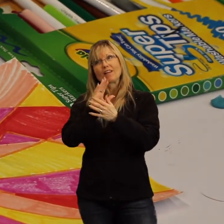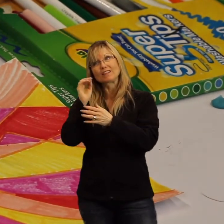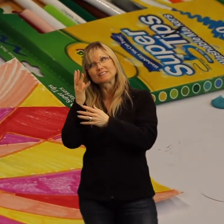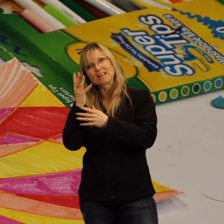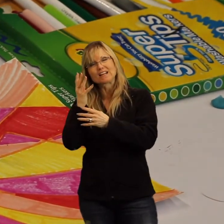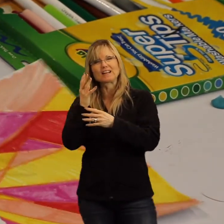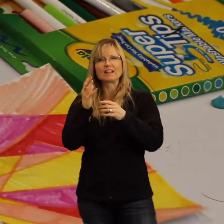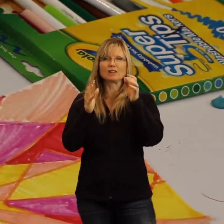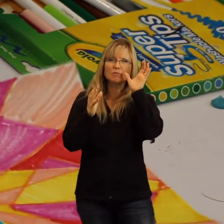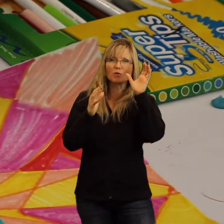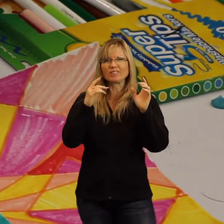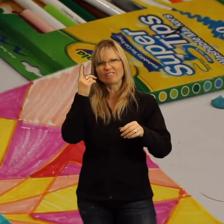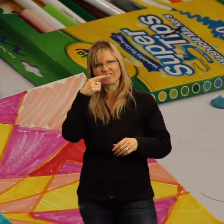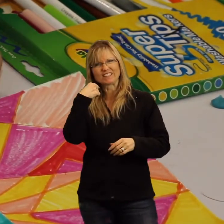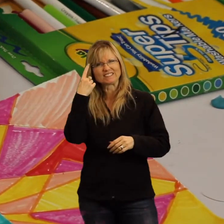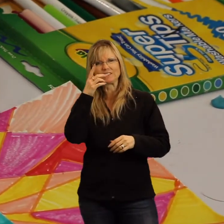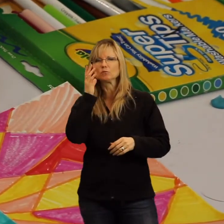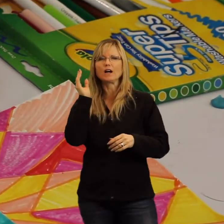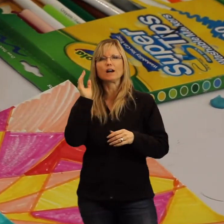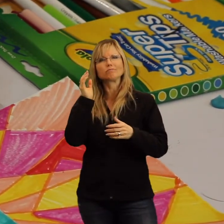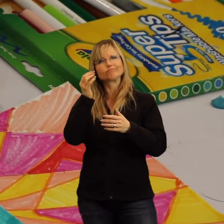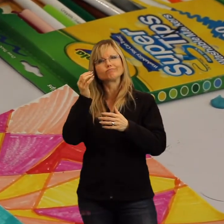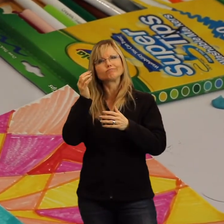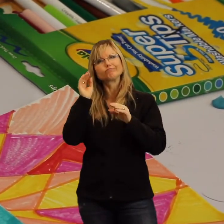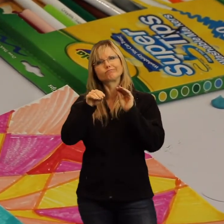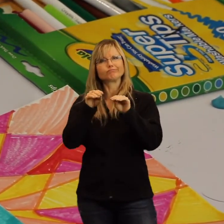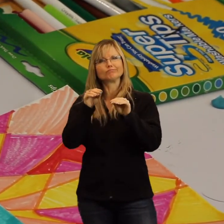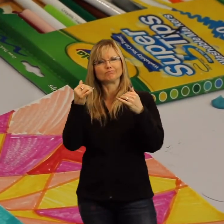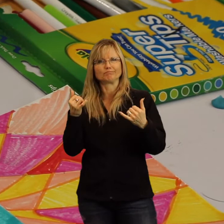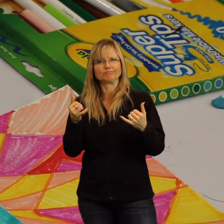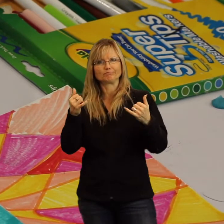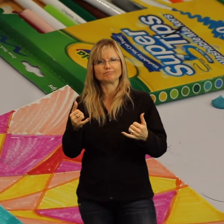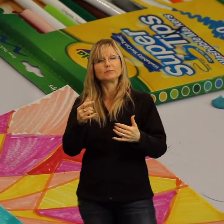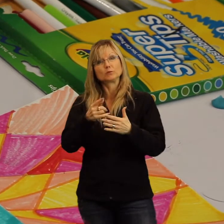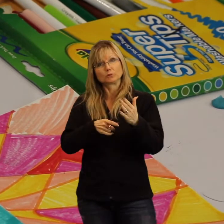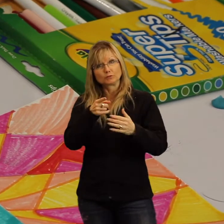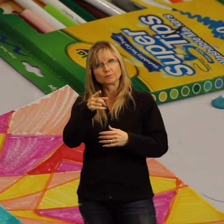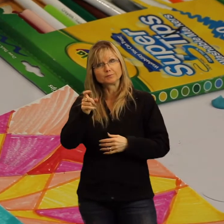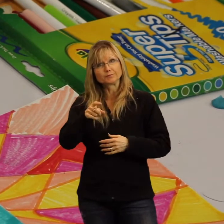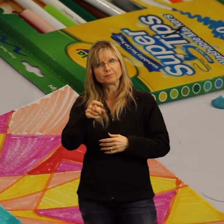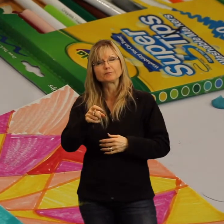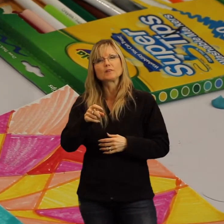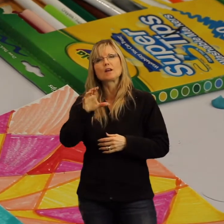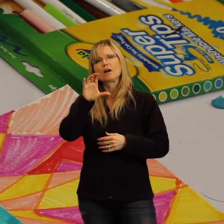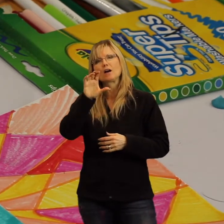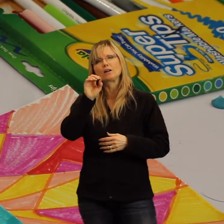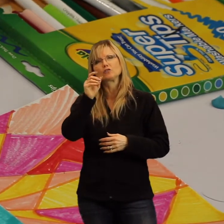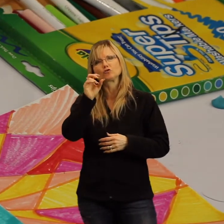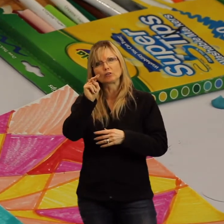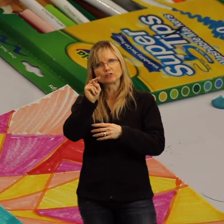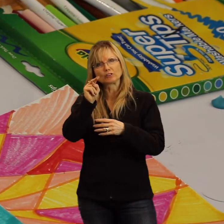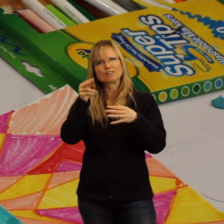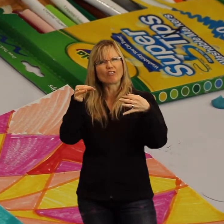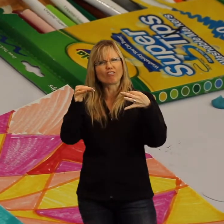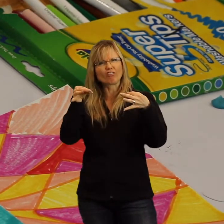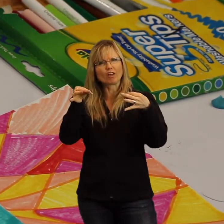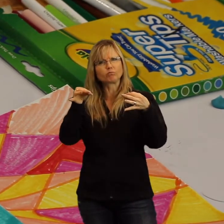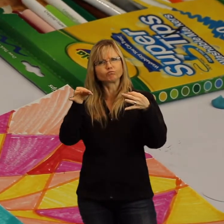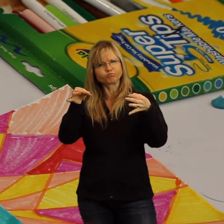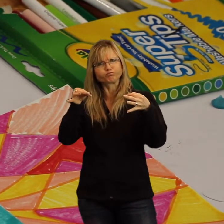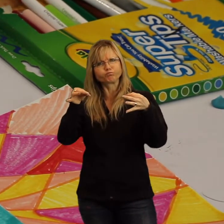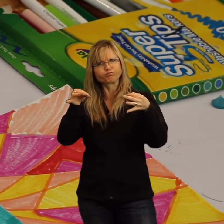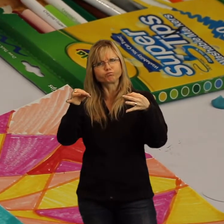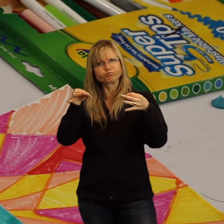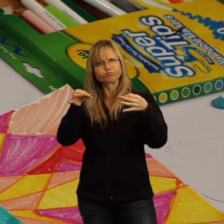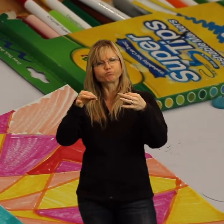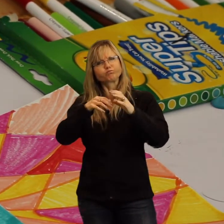your drawing. So what you'll need for that is a piece of construction paper. I'm